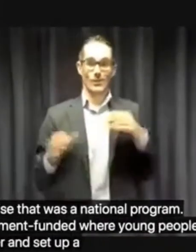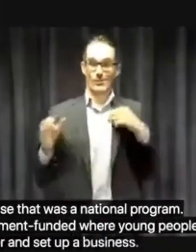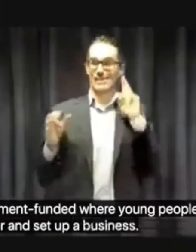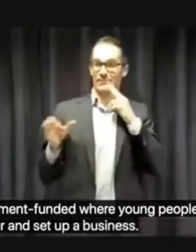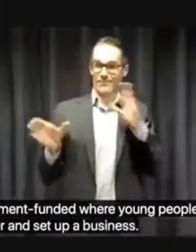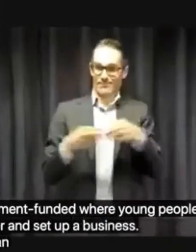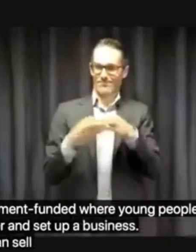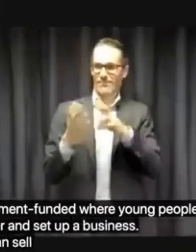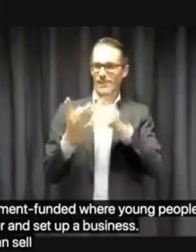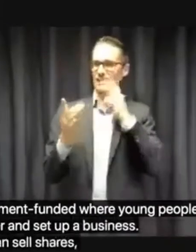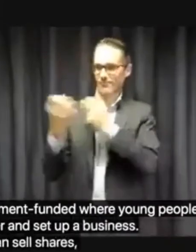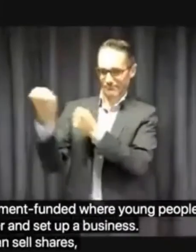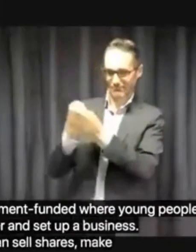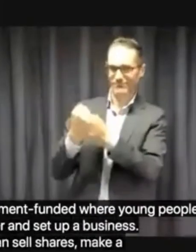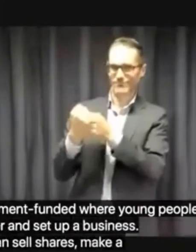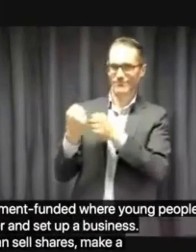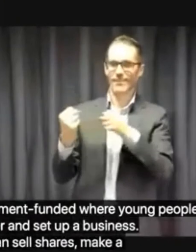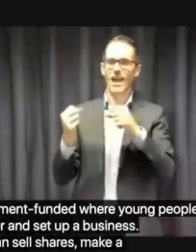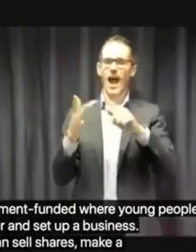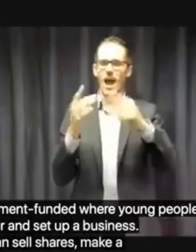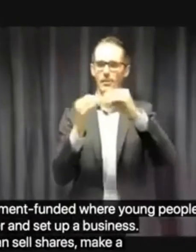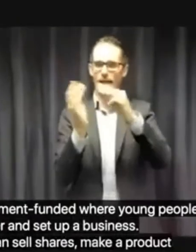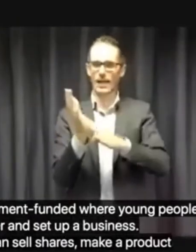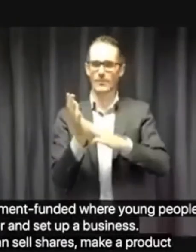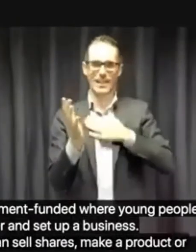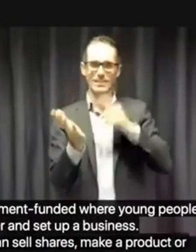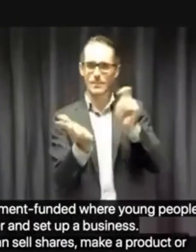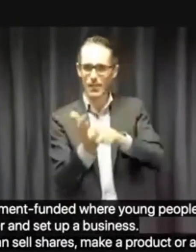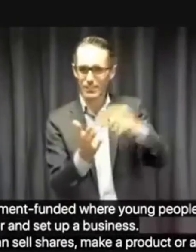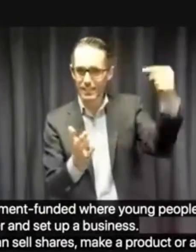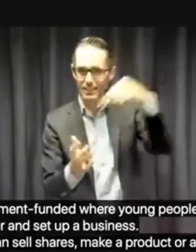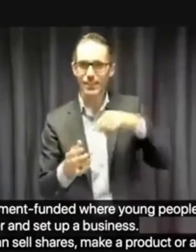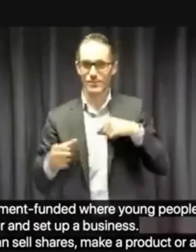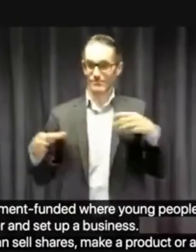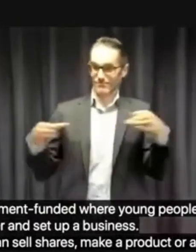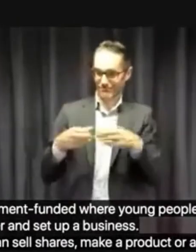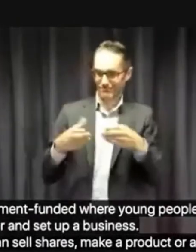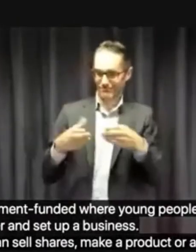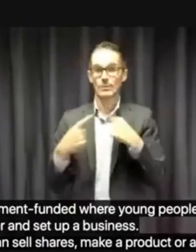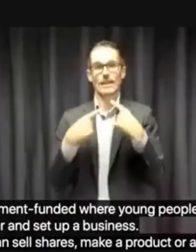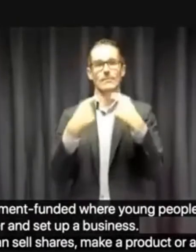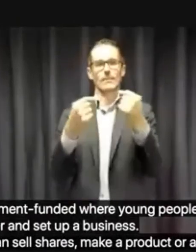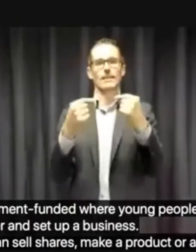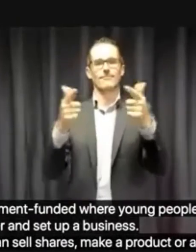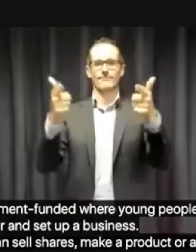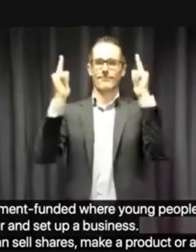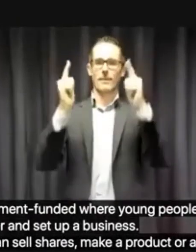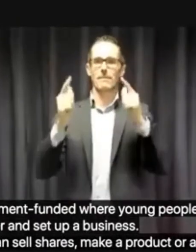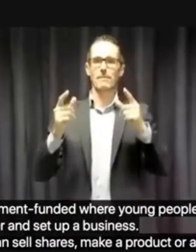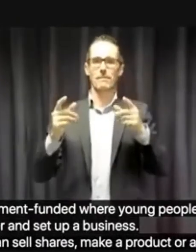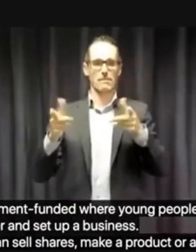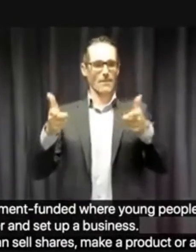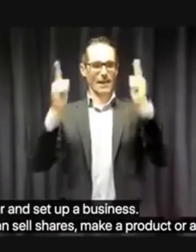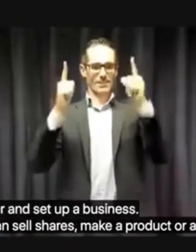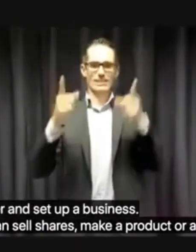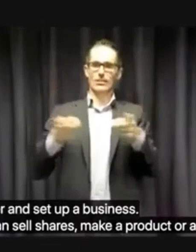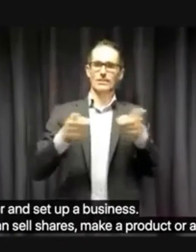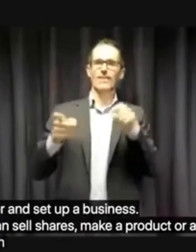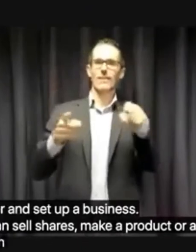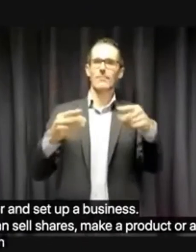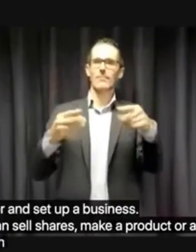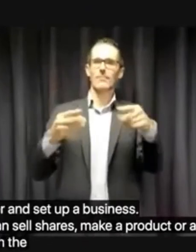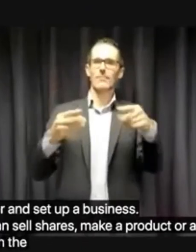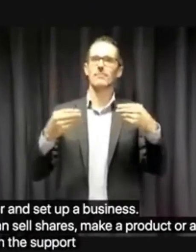a service. So a group of like-minded younger people through the support of the Big Dev, we had other guiding and supporting us at the